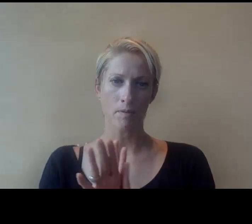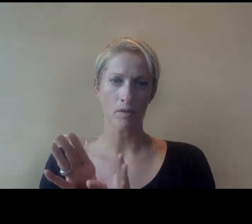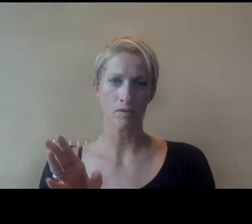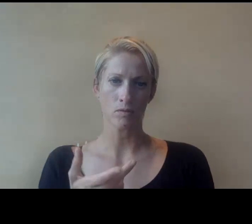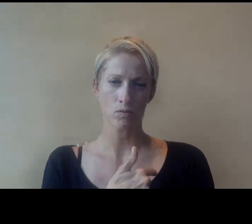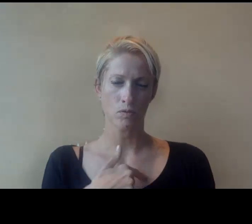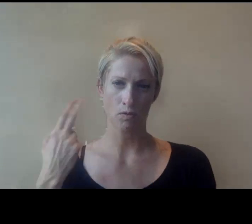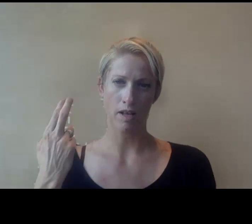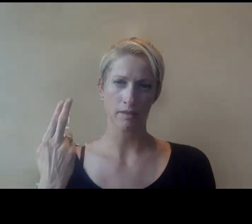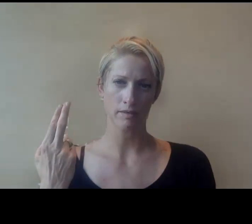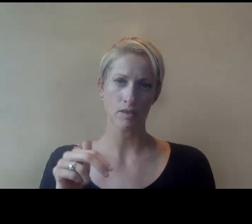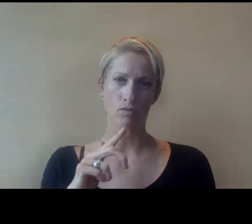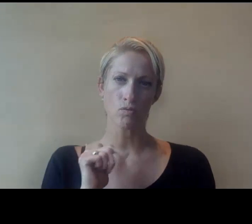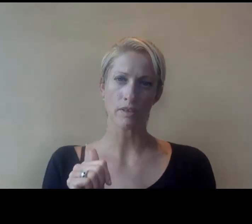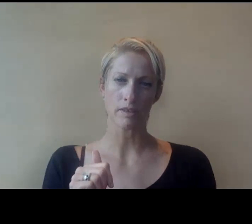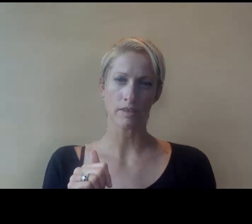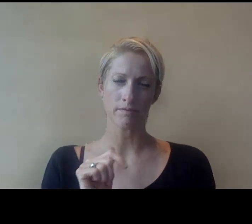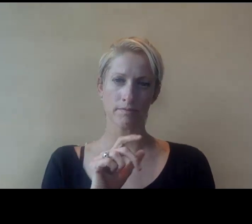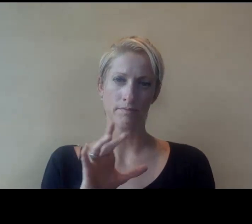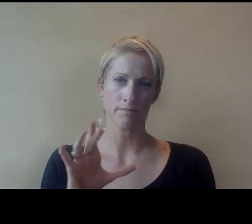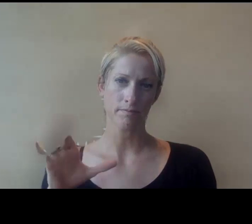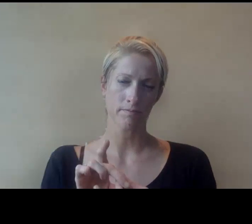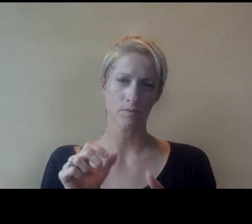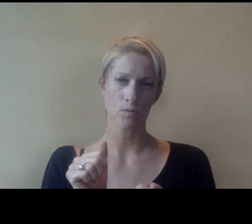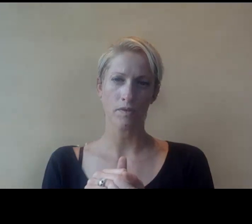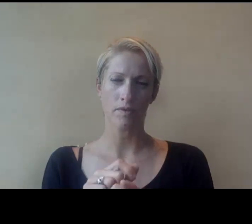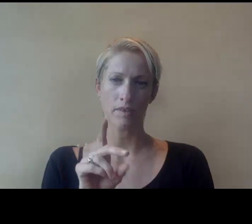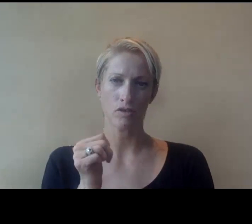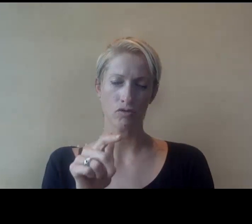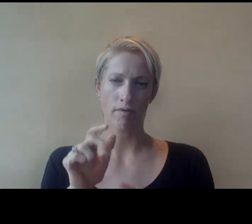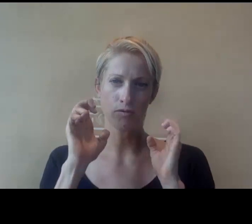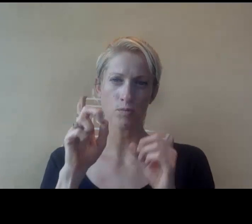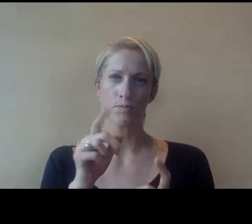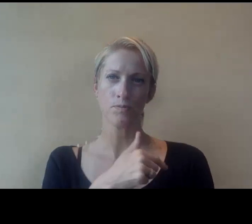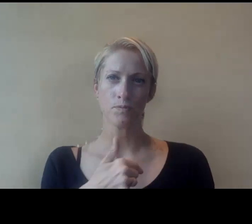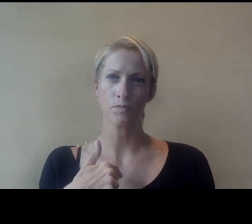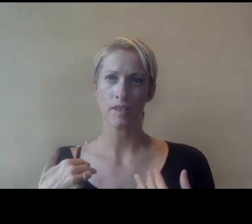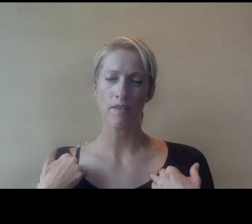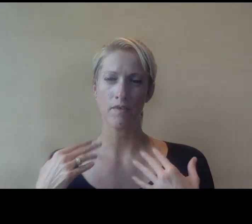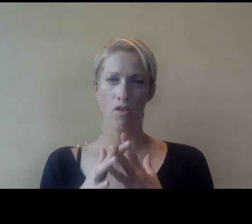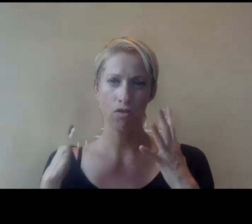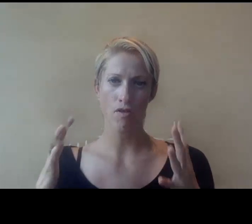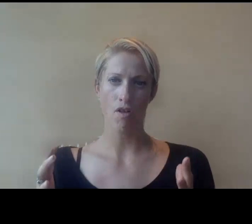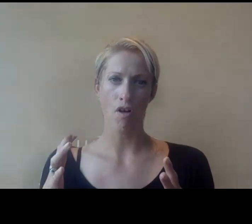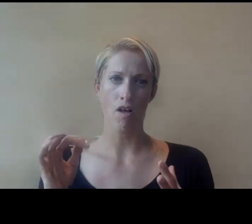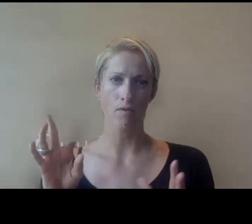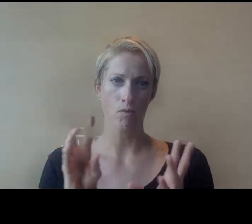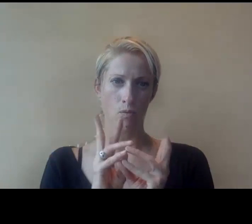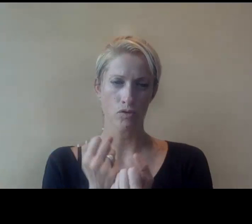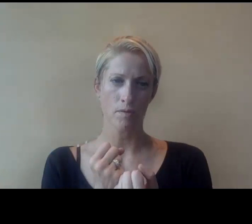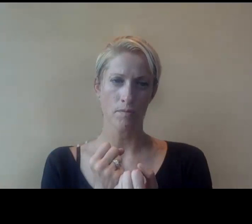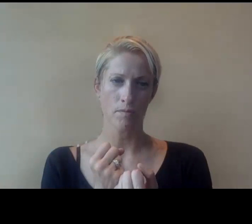real time that's very much tied to digital education. So we have a lot of workshops that are very